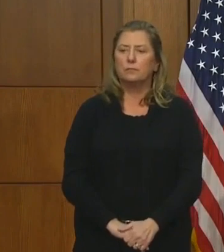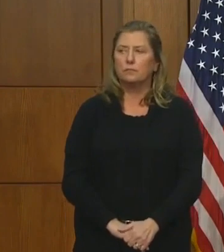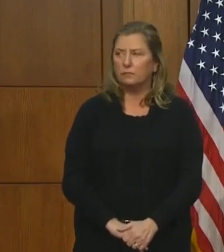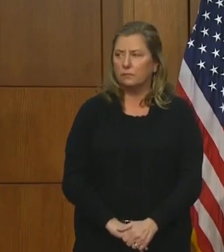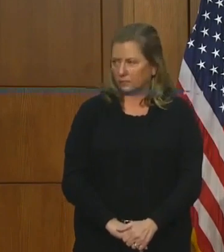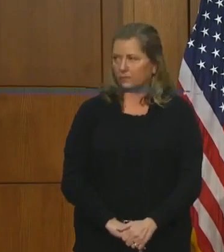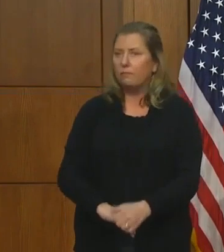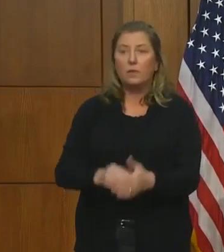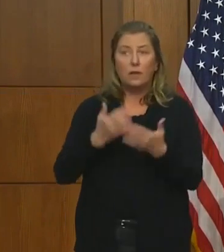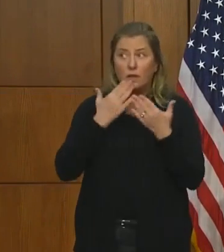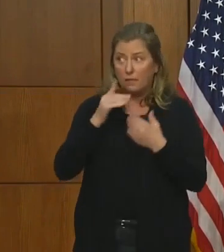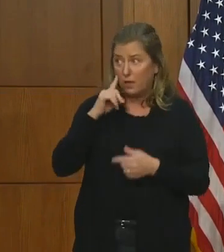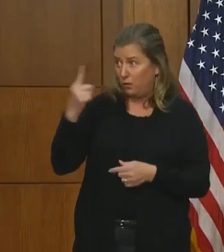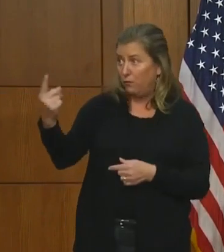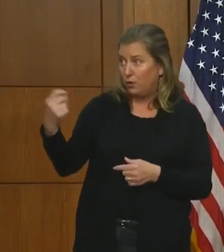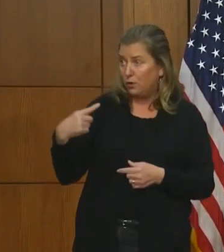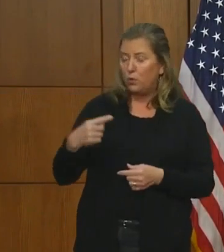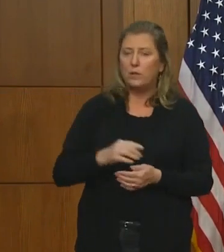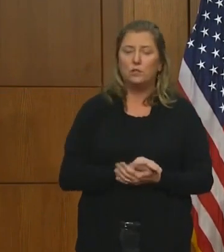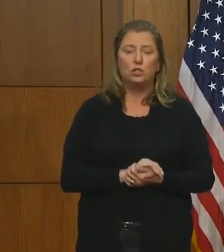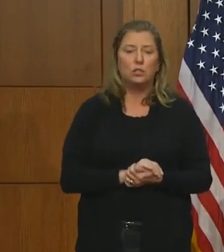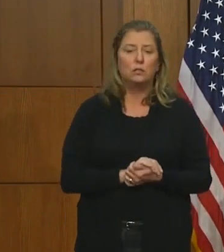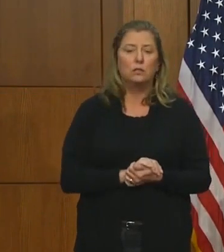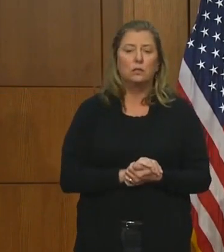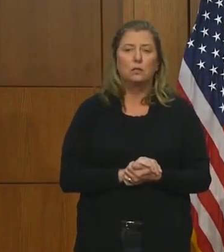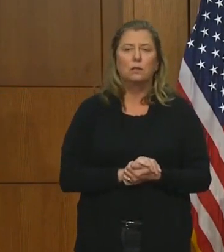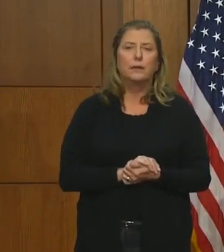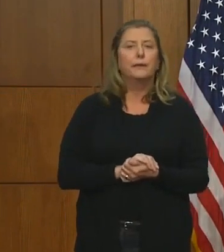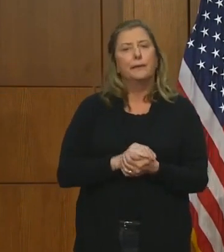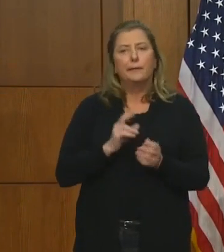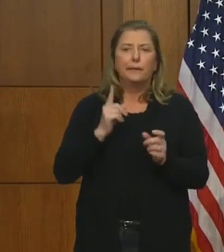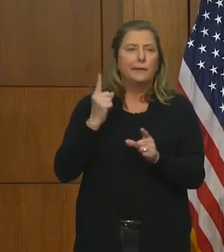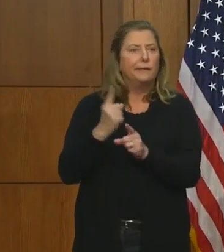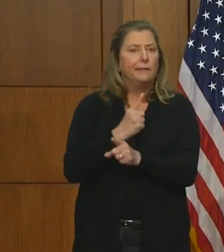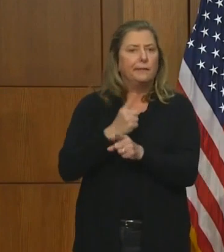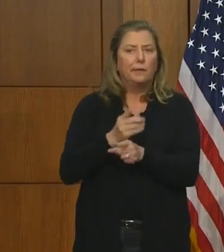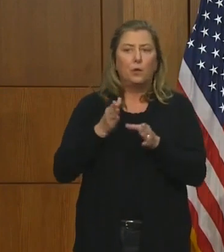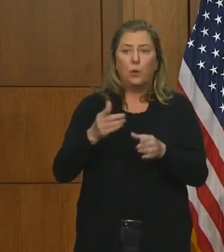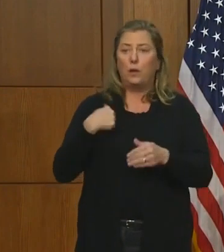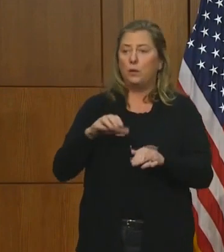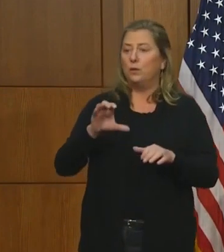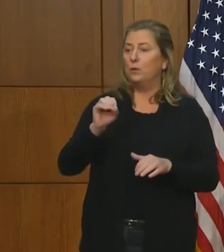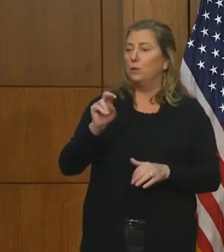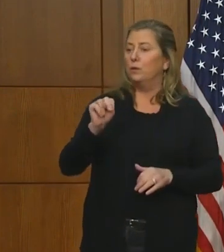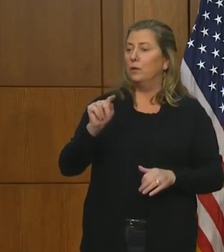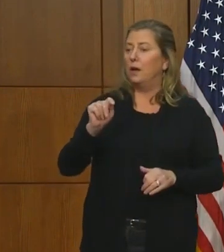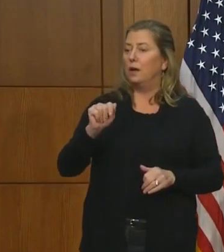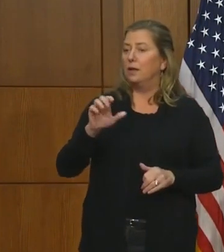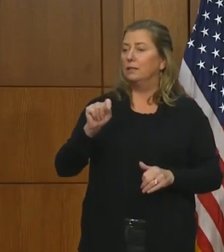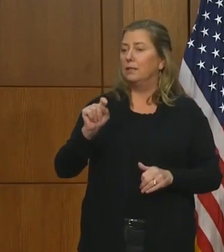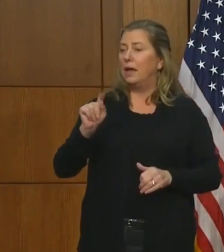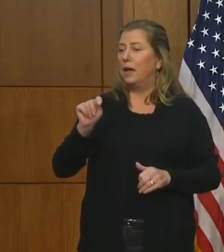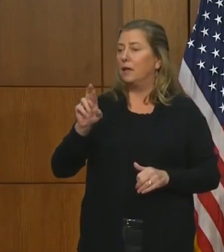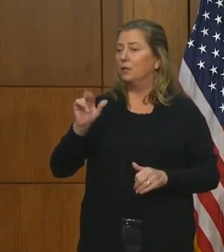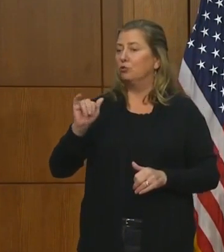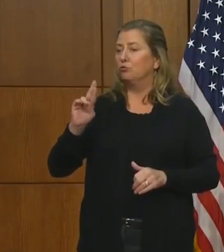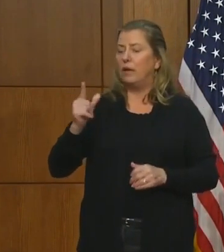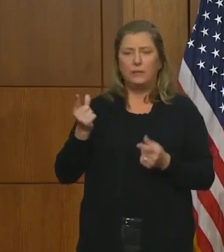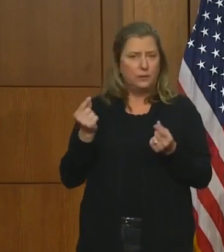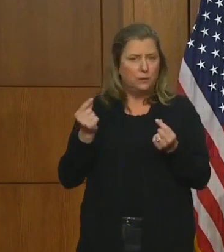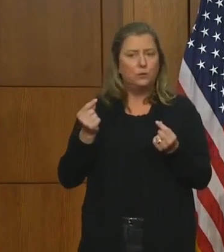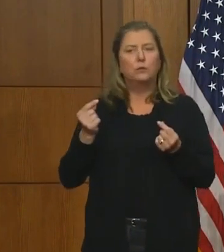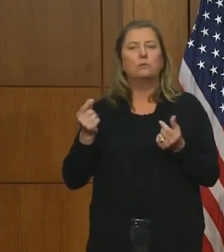Thank you for that question. In the normal process of doing contact tracing, what we do is first have